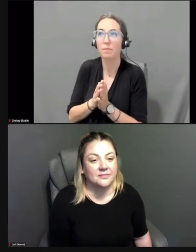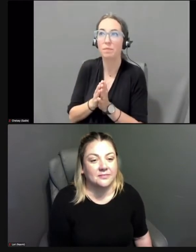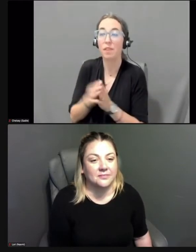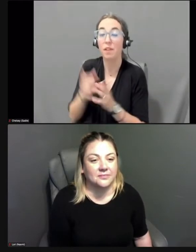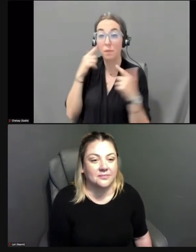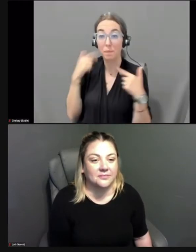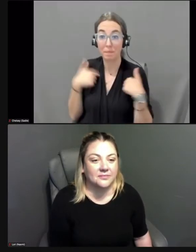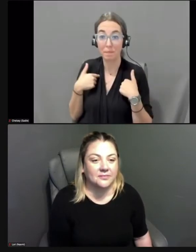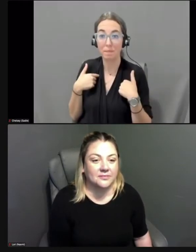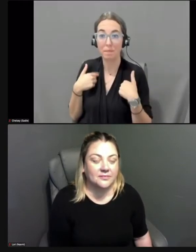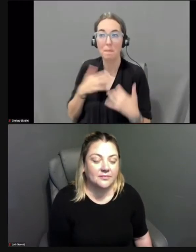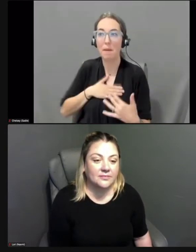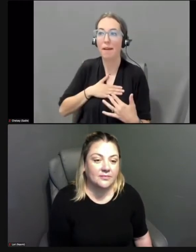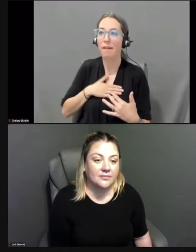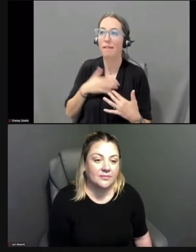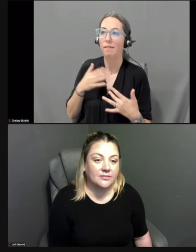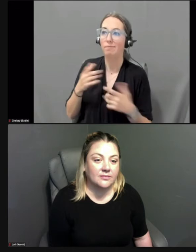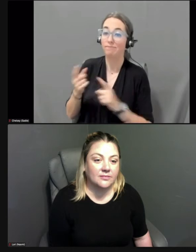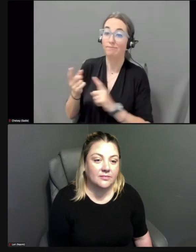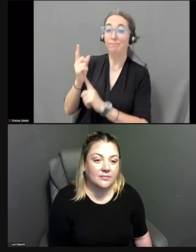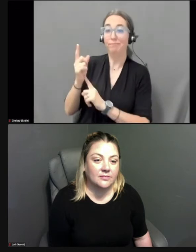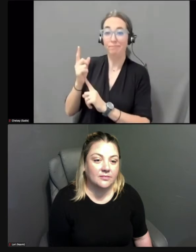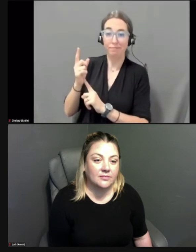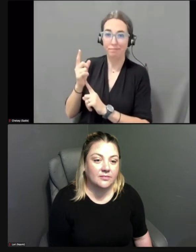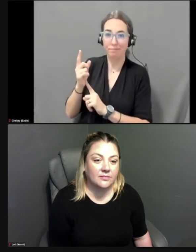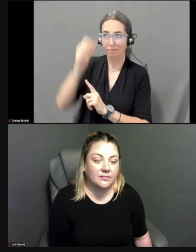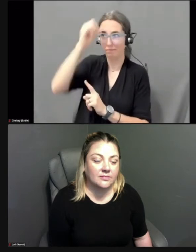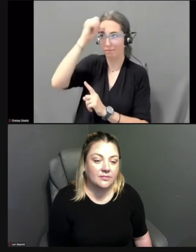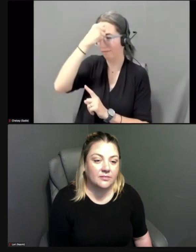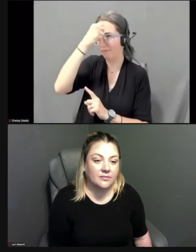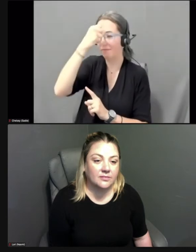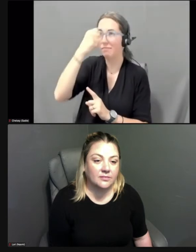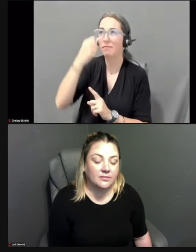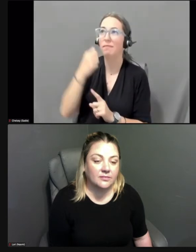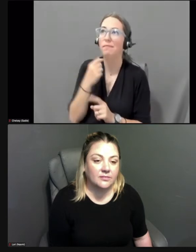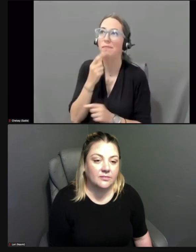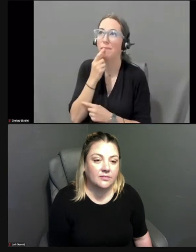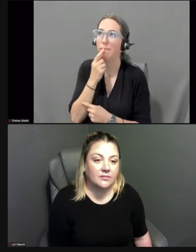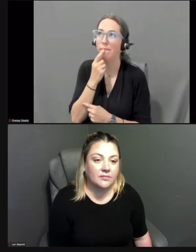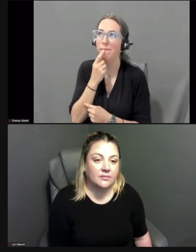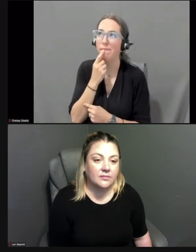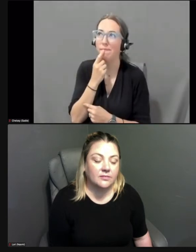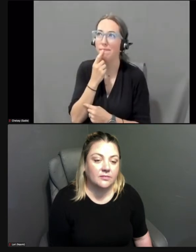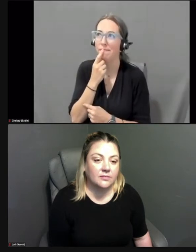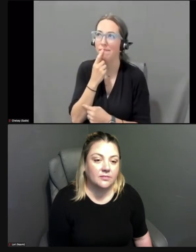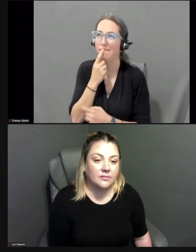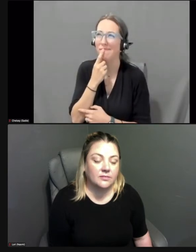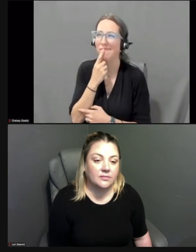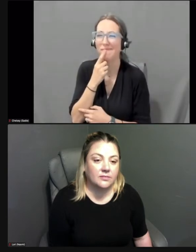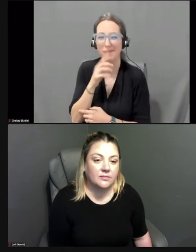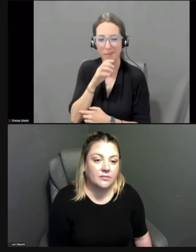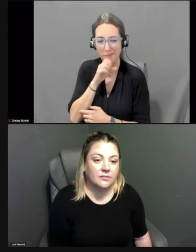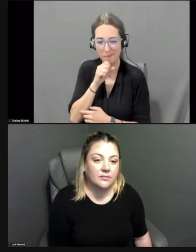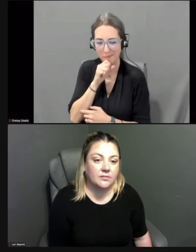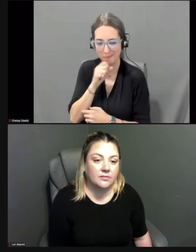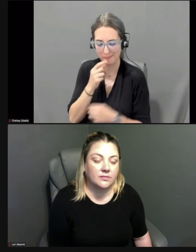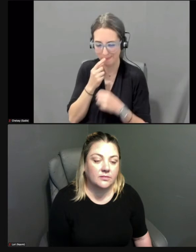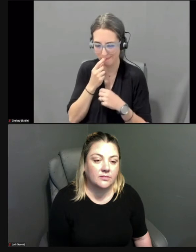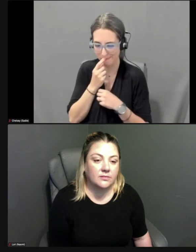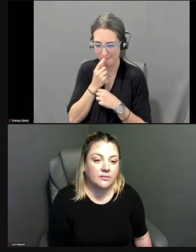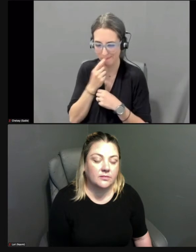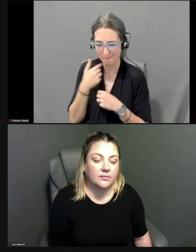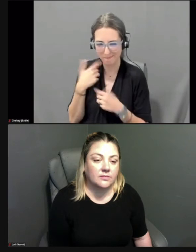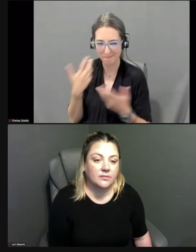big benchmark point for me, I was probably, I don't even know, like maybe mid to